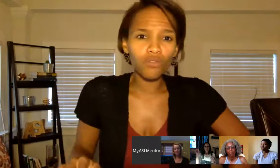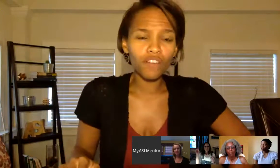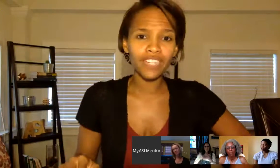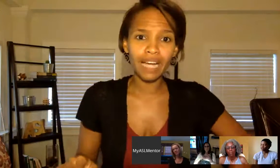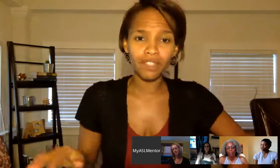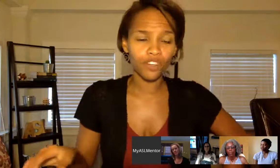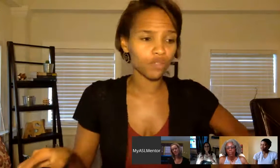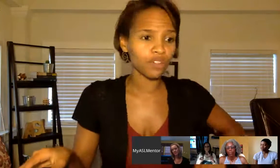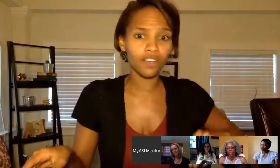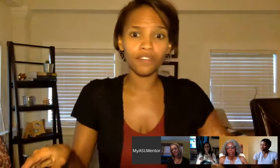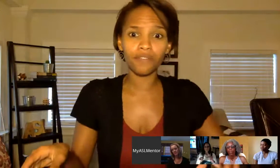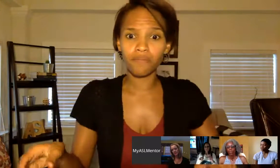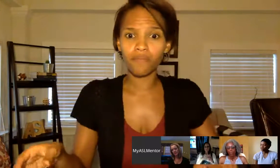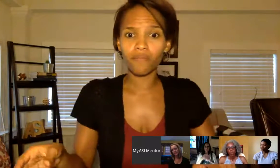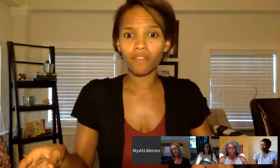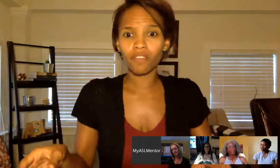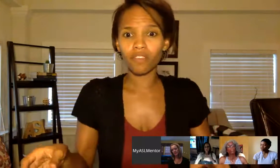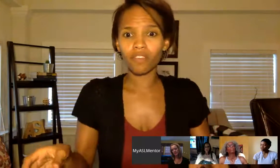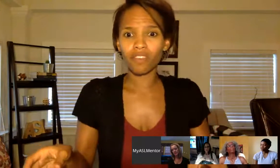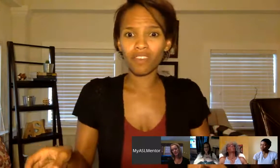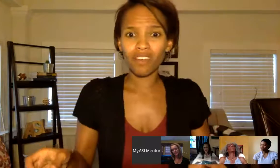What rough time is freshman year?